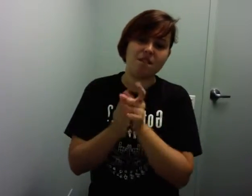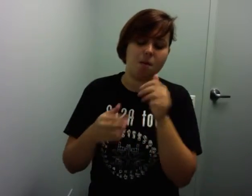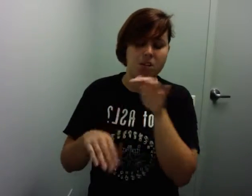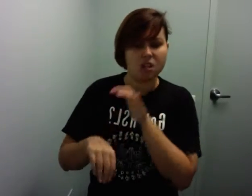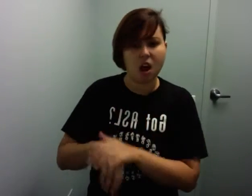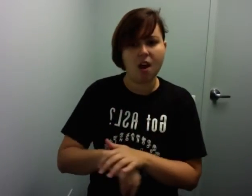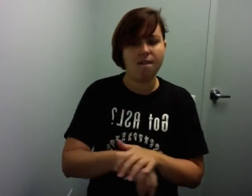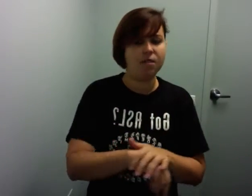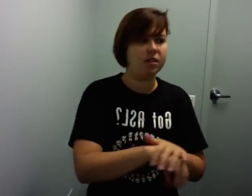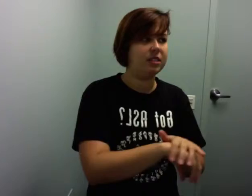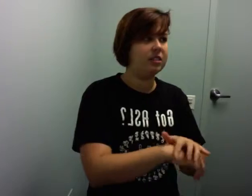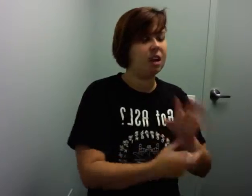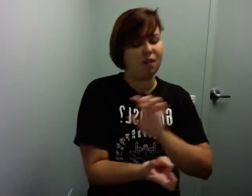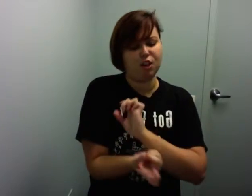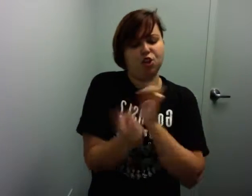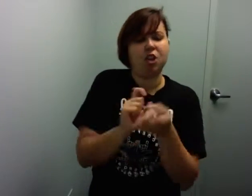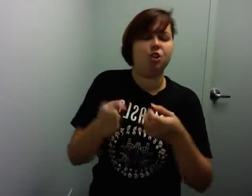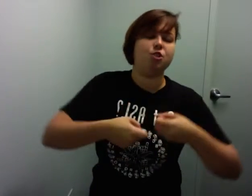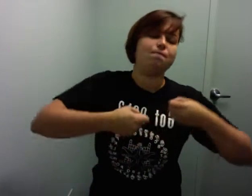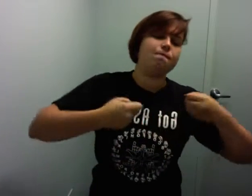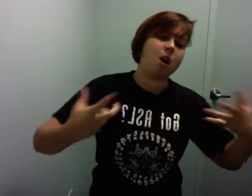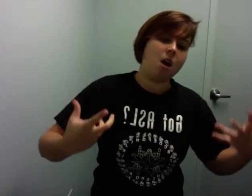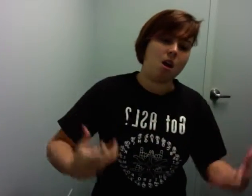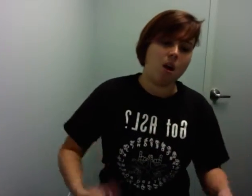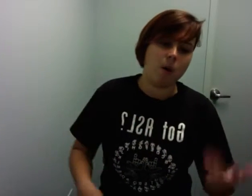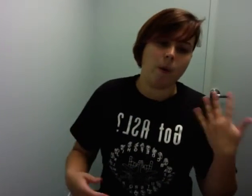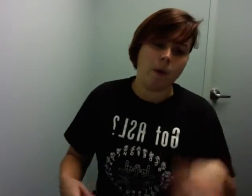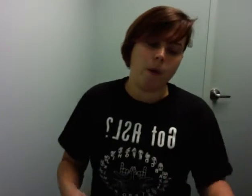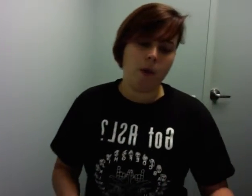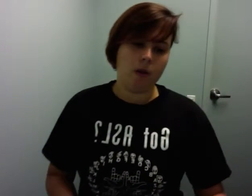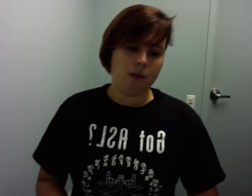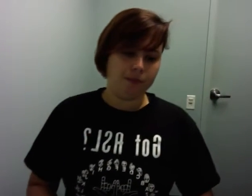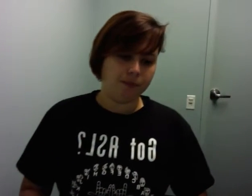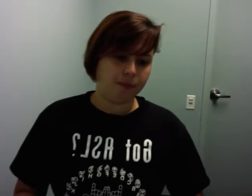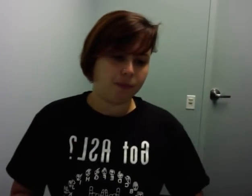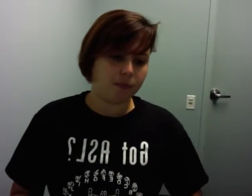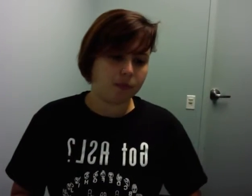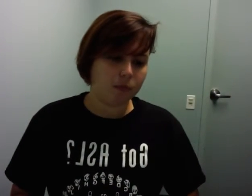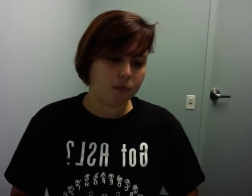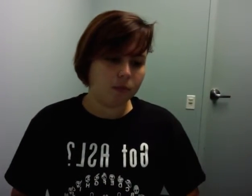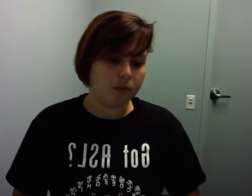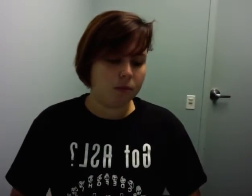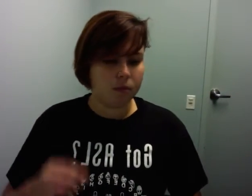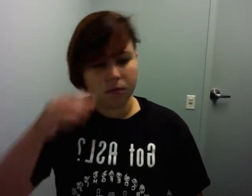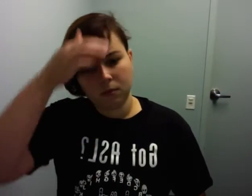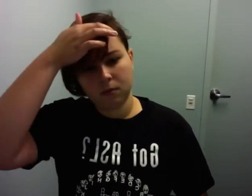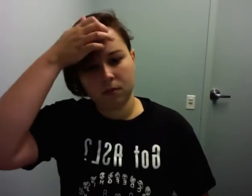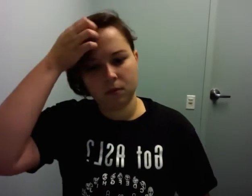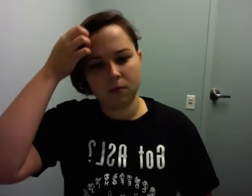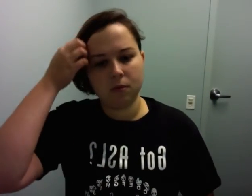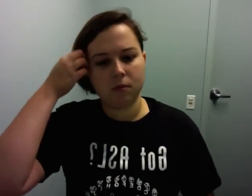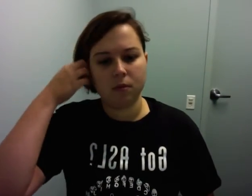extraordinary. Perhaps 20% of the working population, and the body clock does not shift with the demands of what